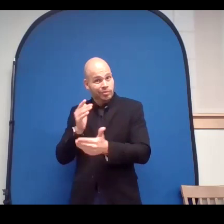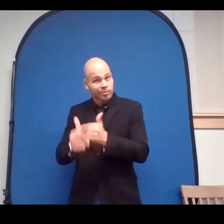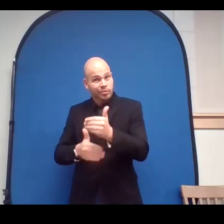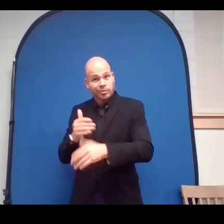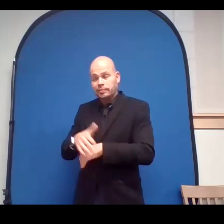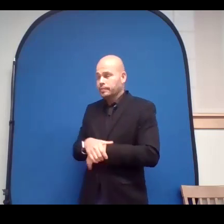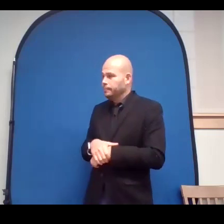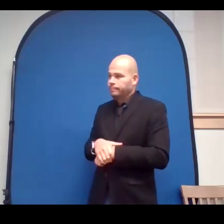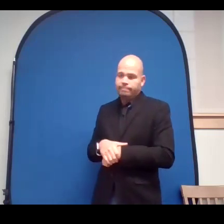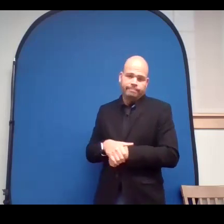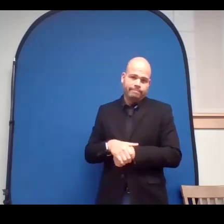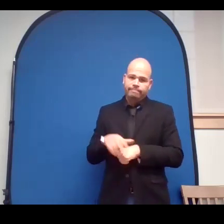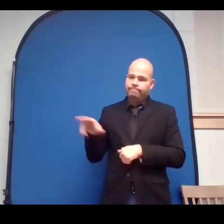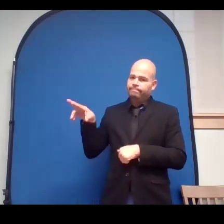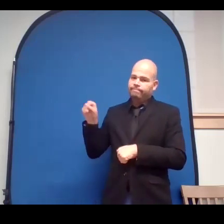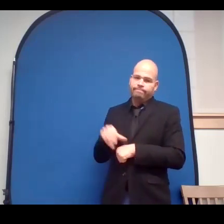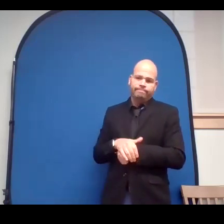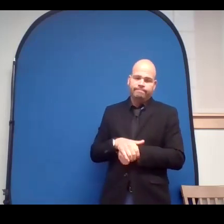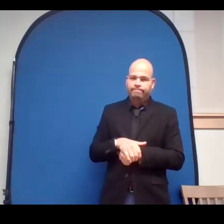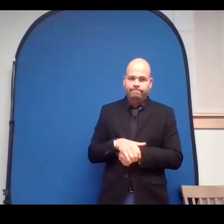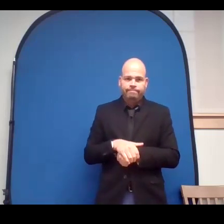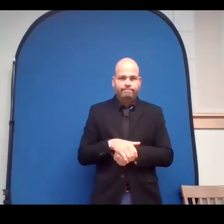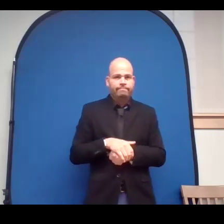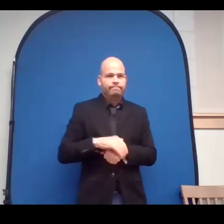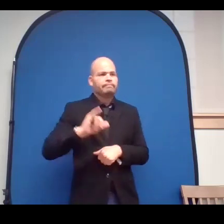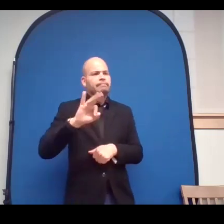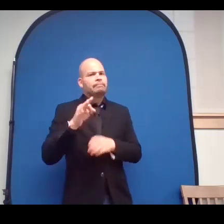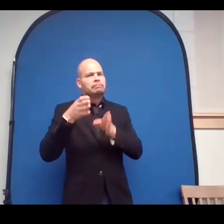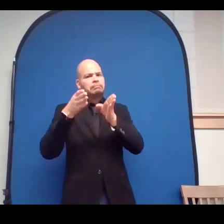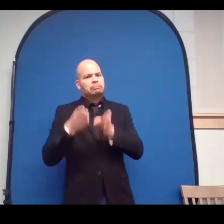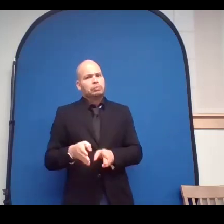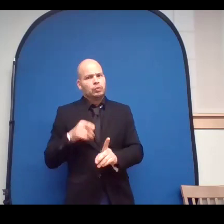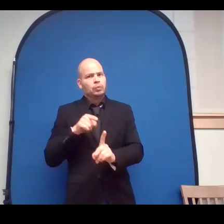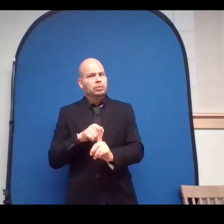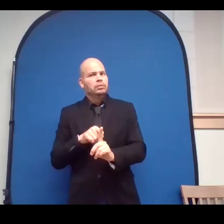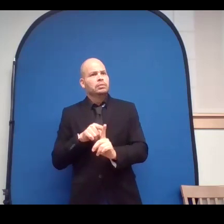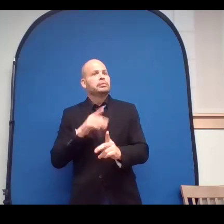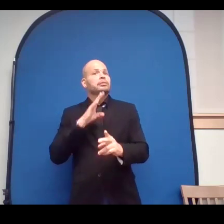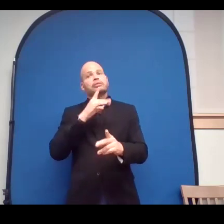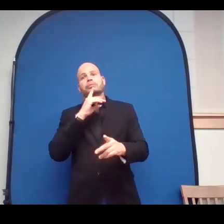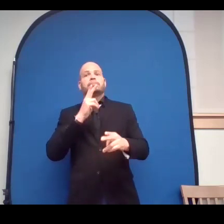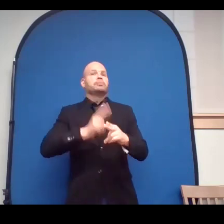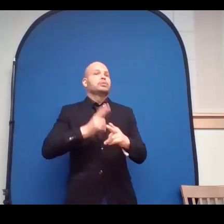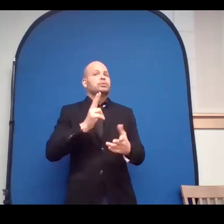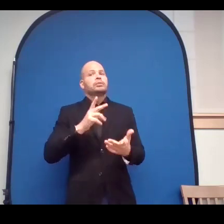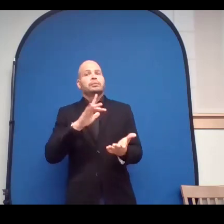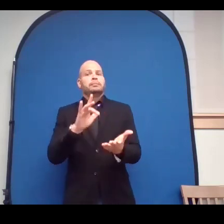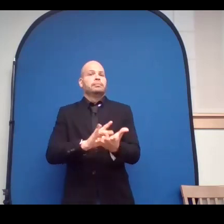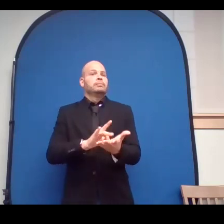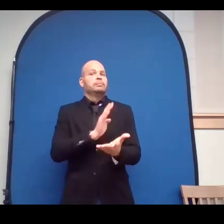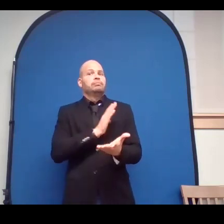I did not, sir. No, what does it mean when somebody refers to in the military as the medical board process?